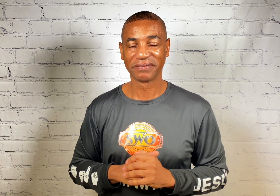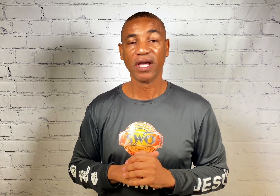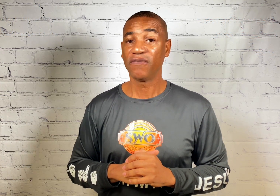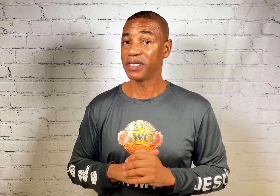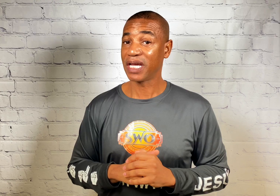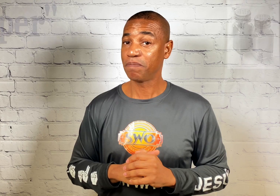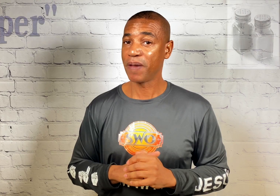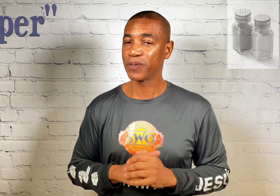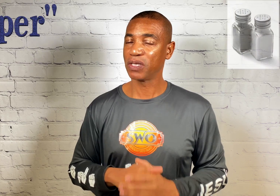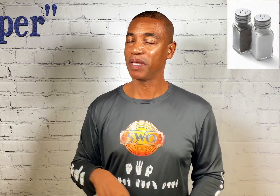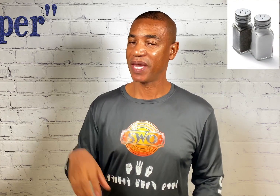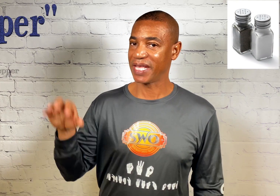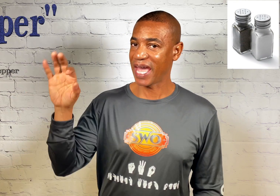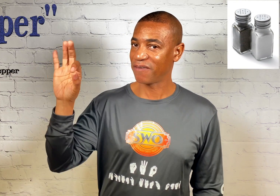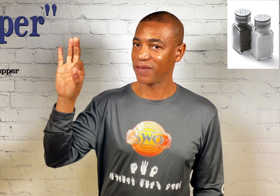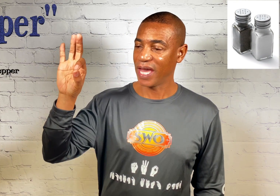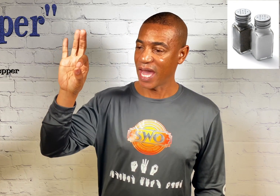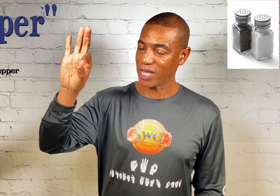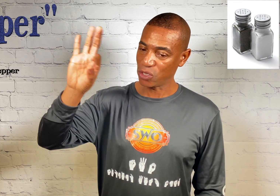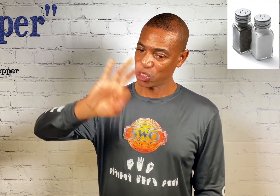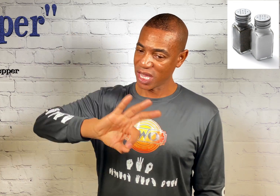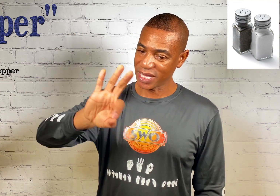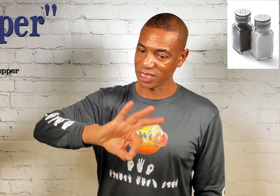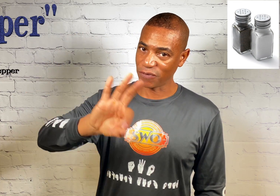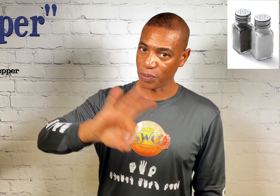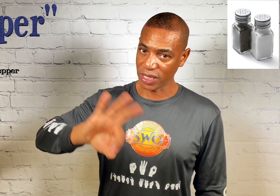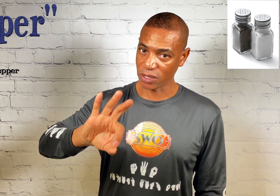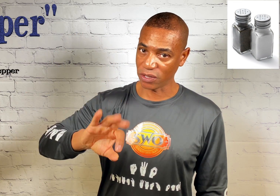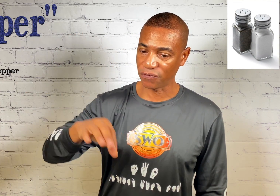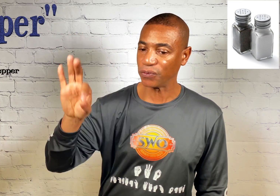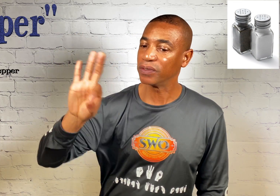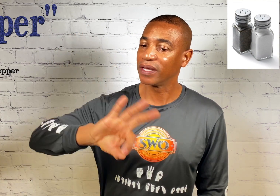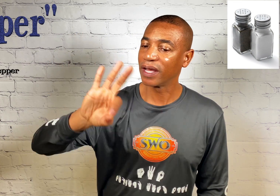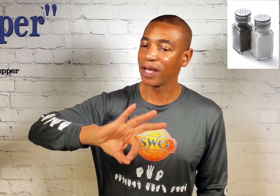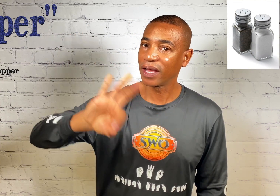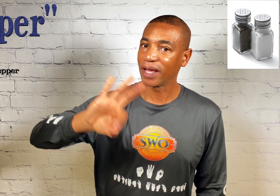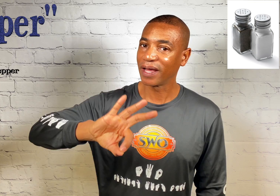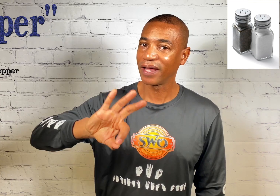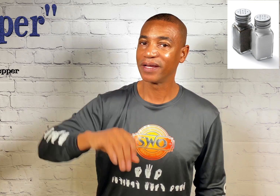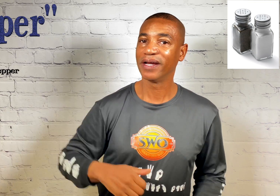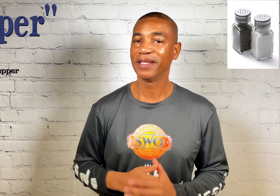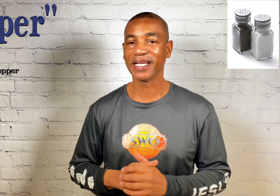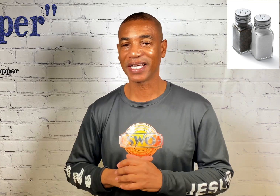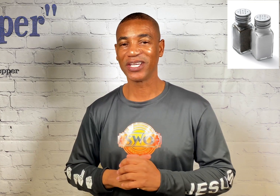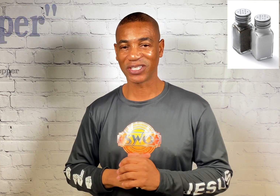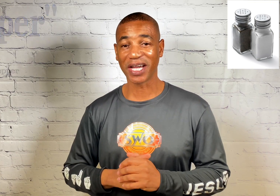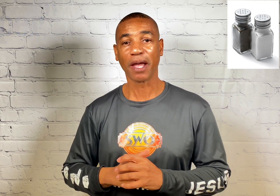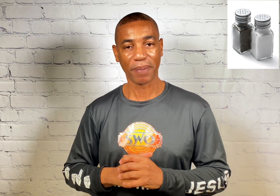For the sign pepper, simply make an F and you shake it as if you're putting it on your food. That is how you sign